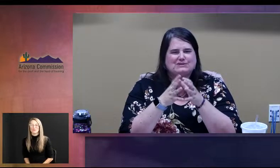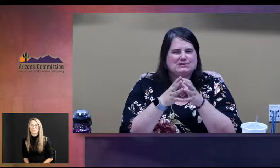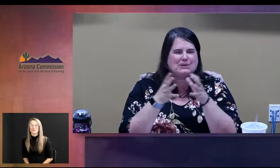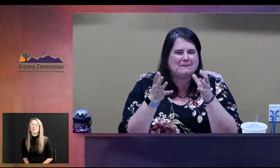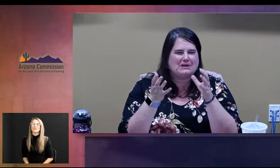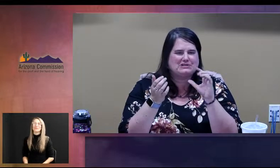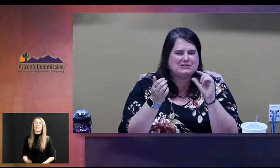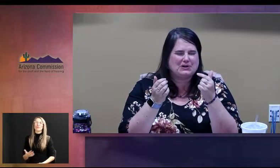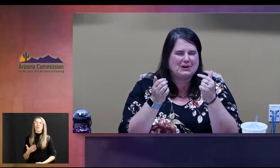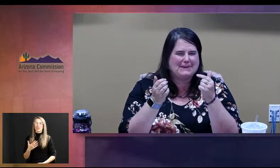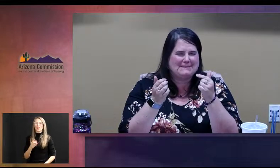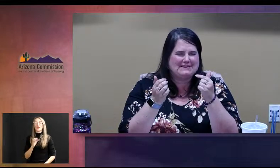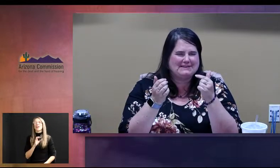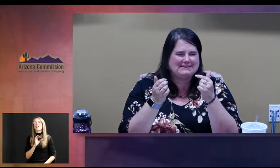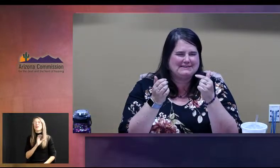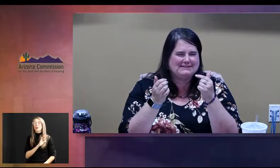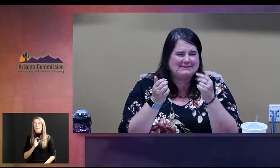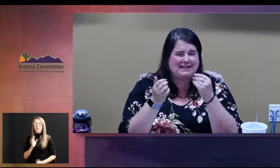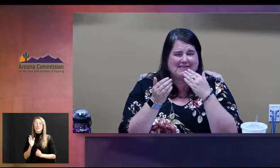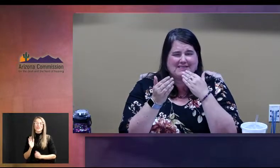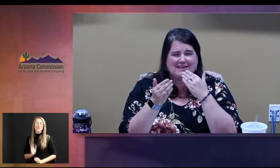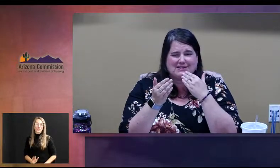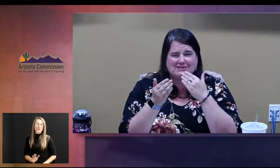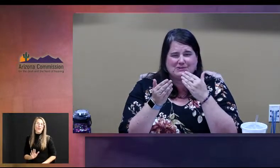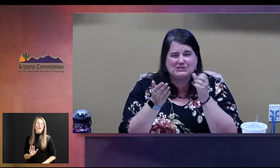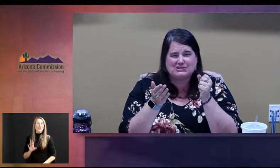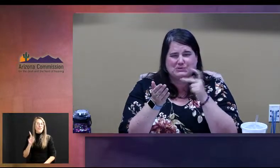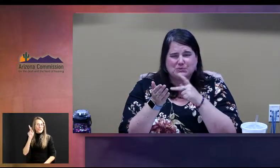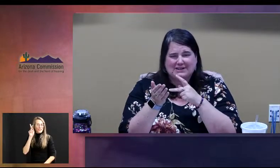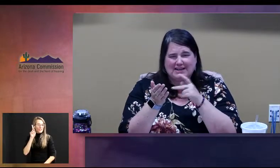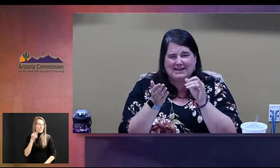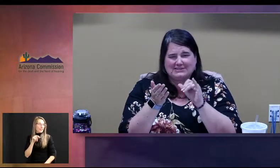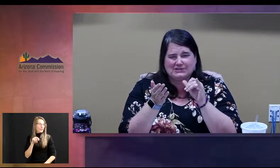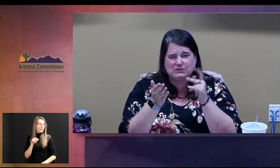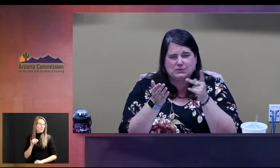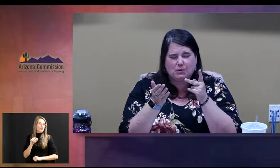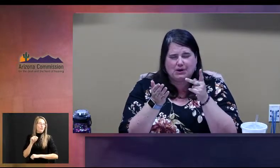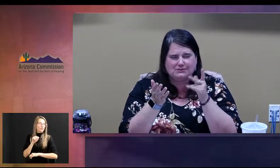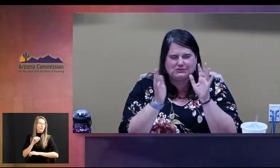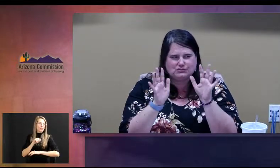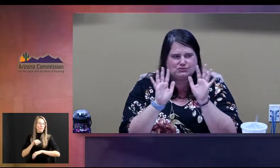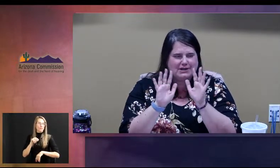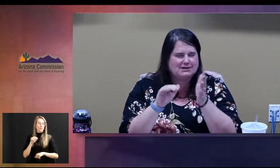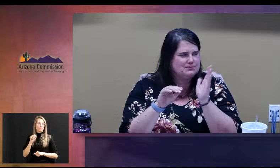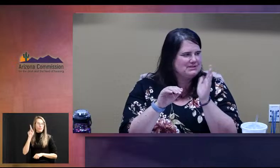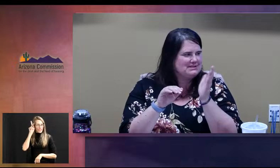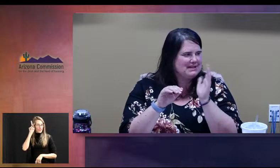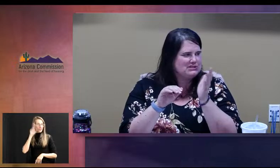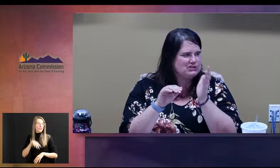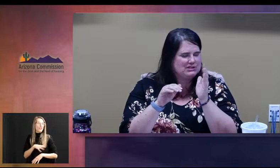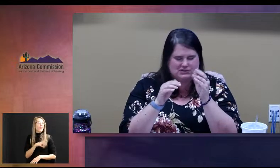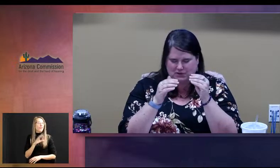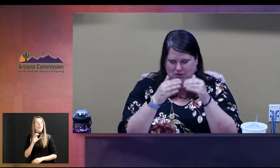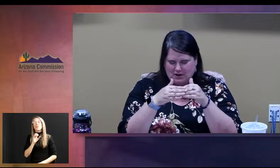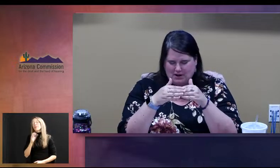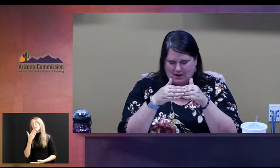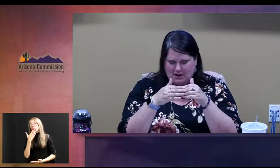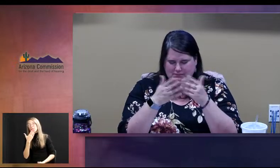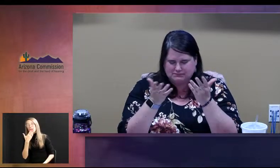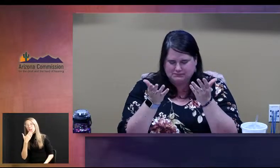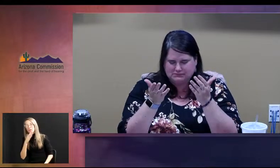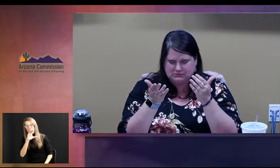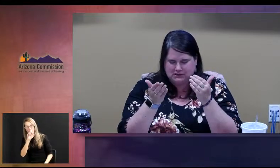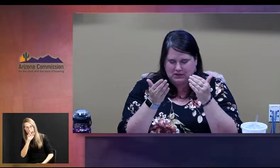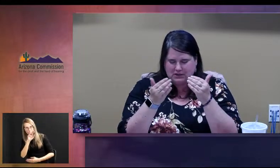This is Commissioner Cienko. Thank you so much, Carmen. And thank you, Sue Kay, as well. Those were